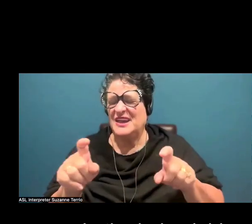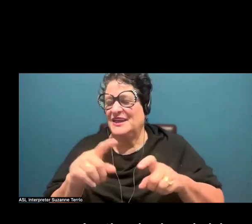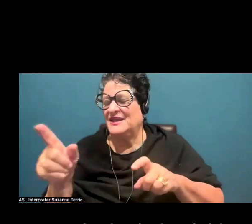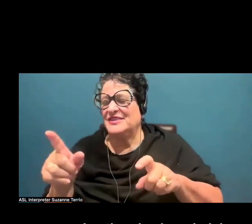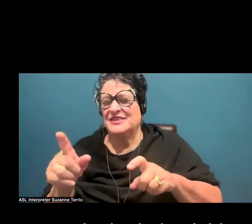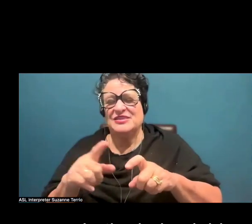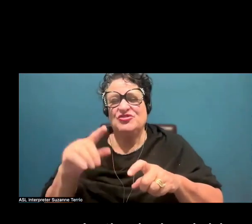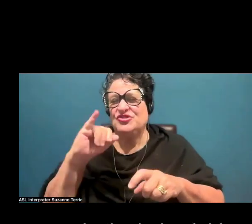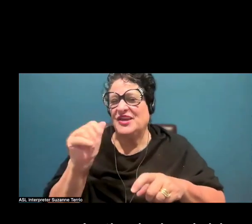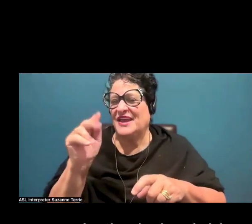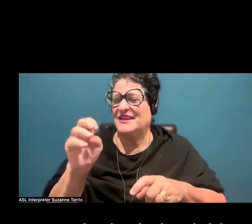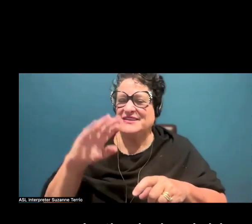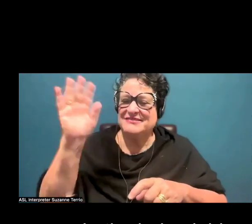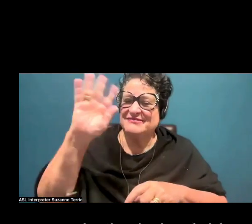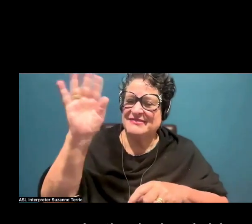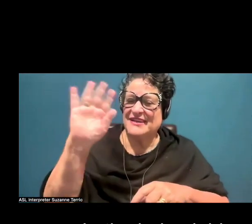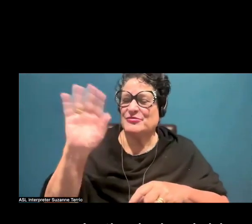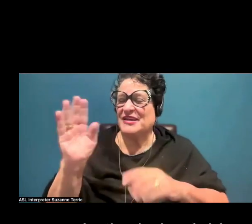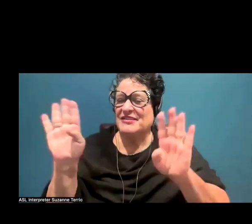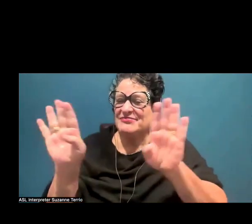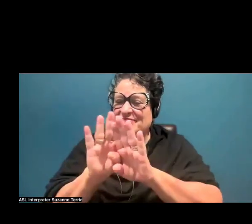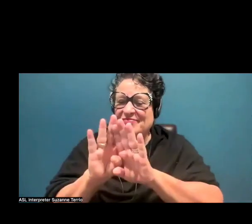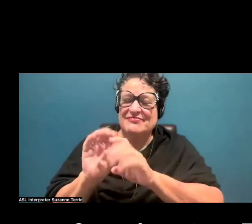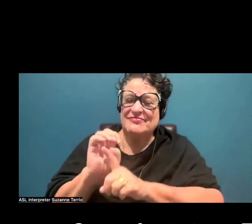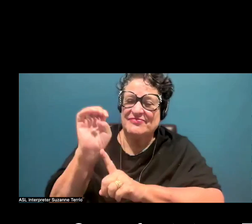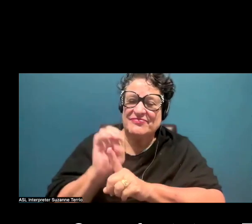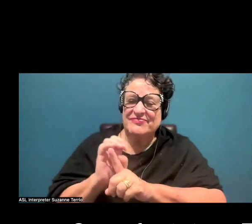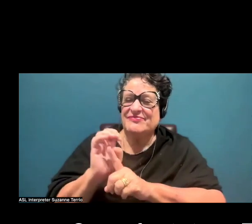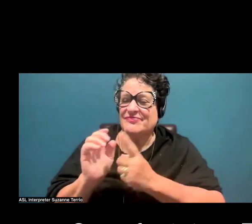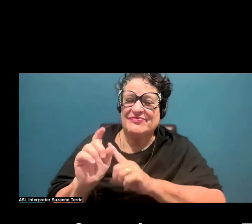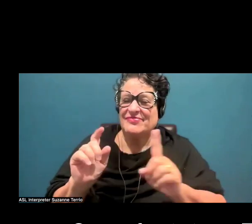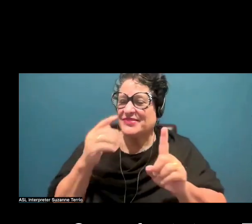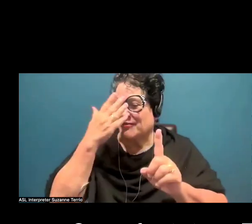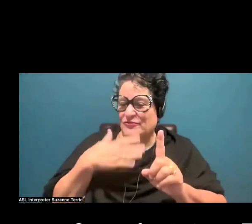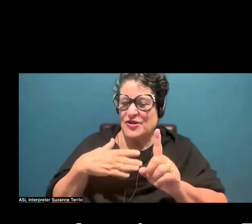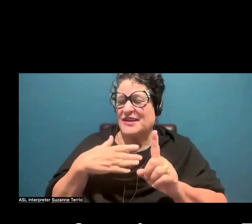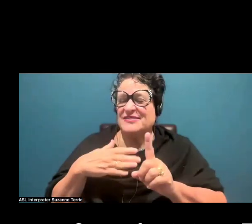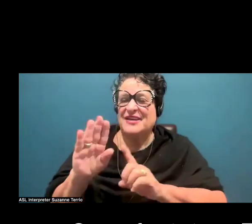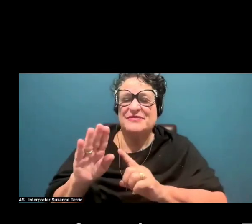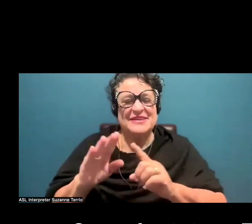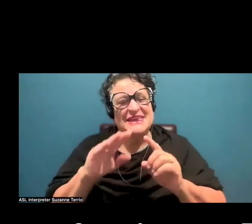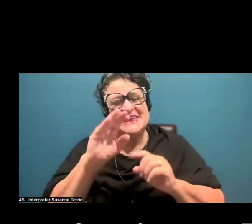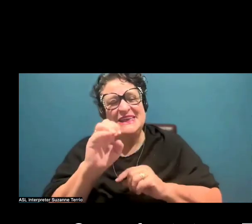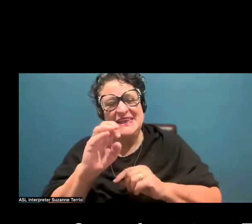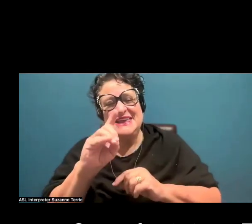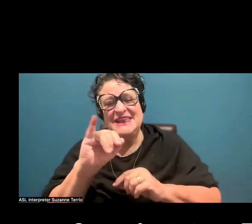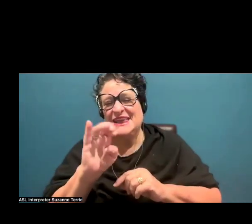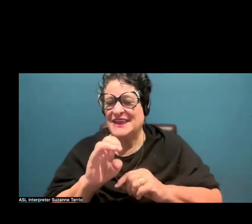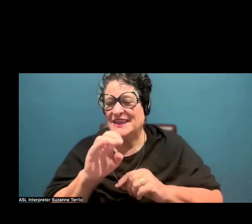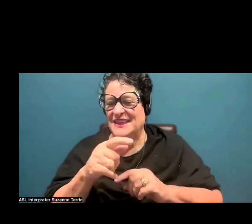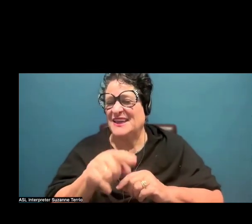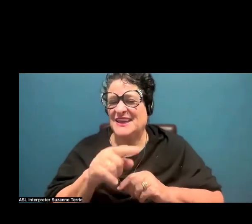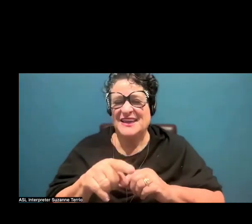Jane waving as the elevator doors close between her and us. On my front steps, Edie's head bent over her phone as she waits for me to do